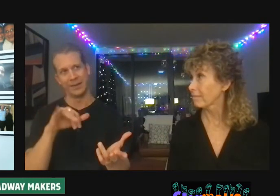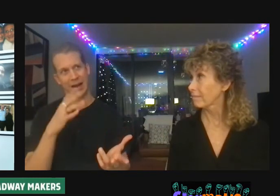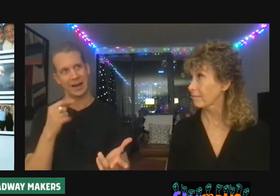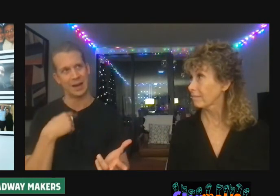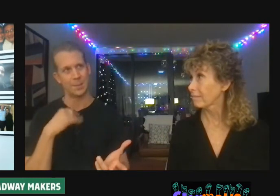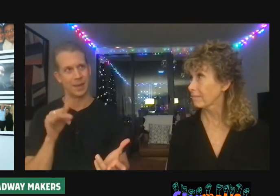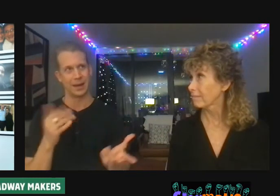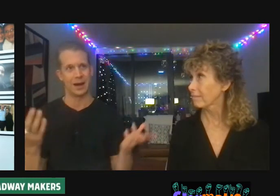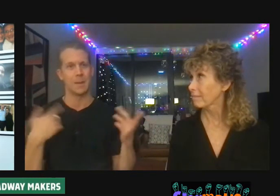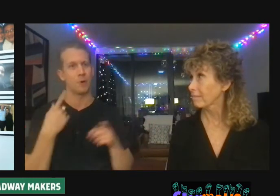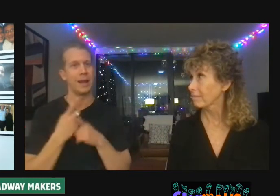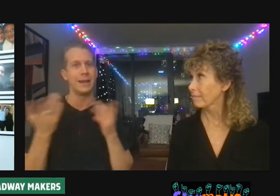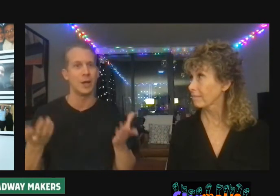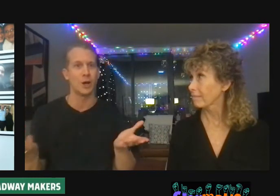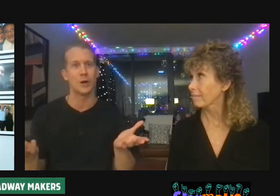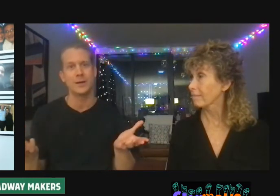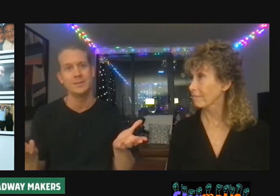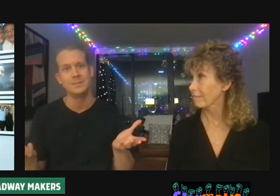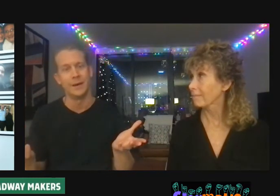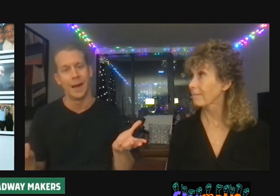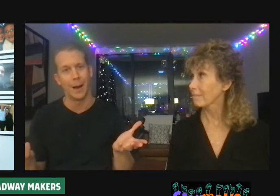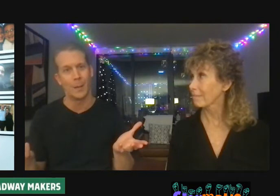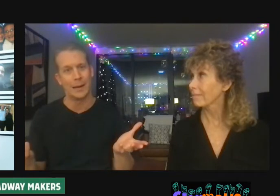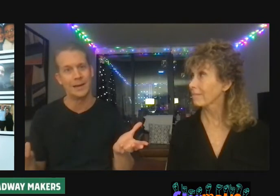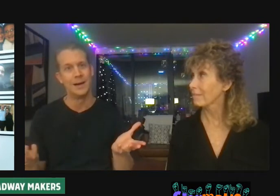I see that and I'm like, I'm right here,